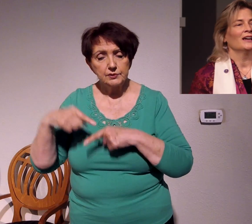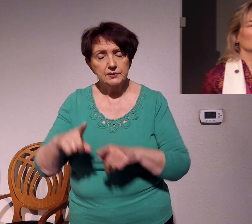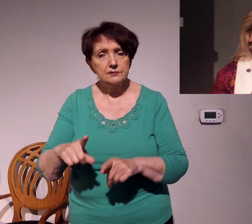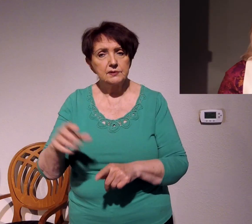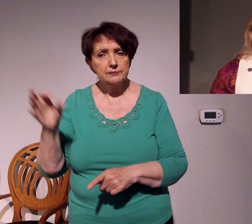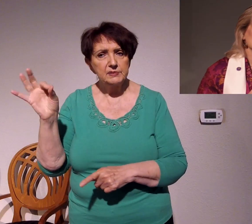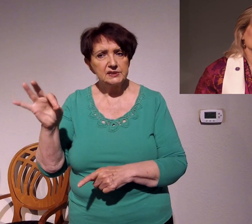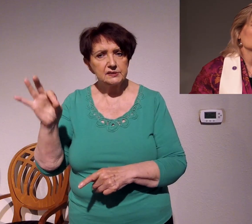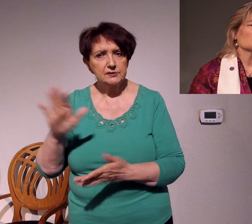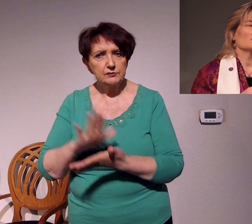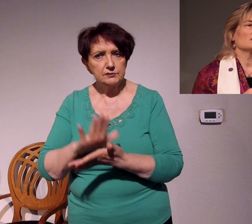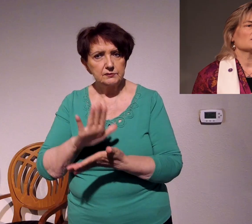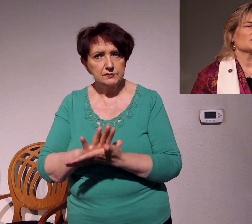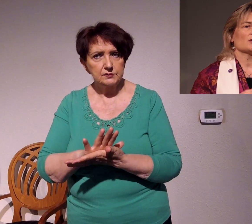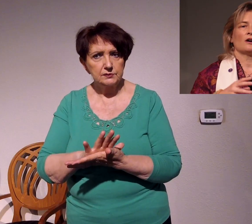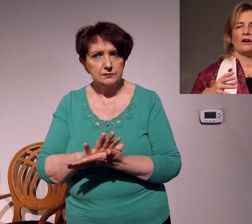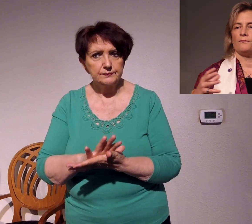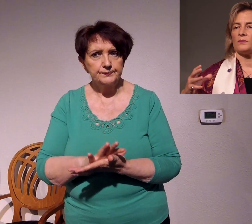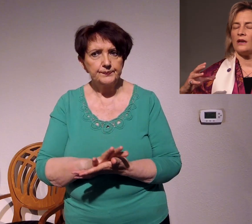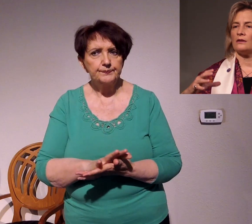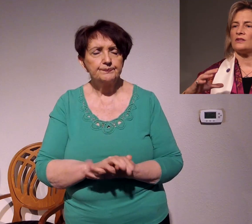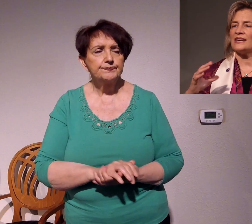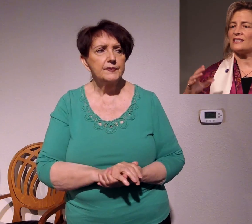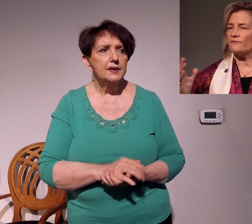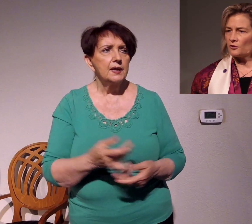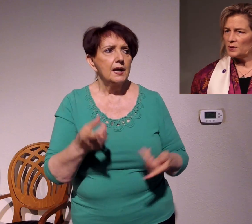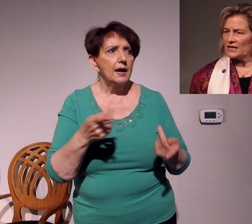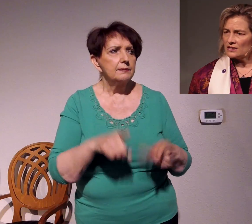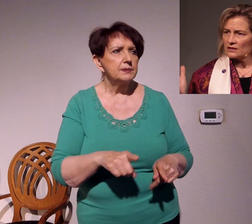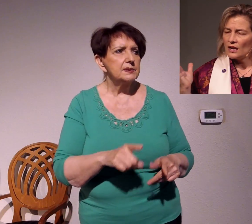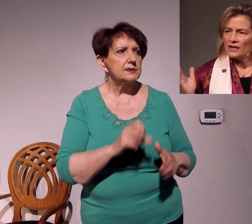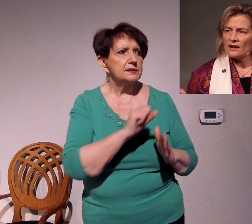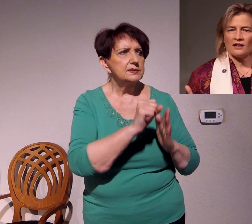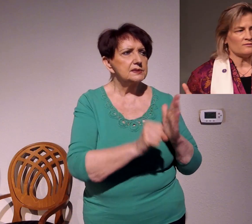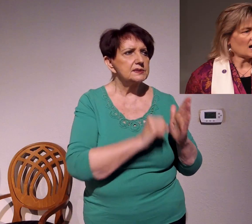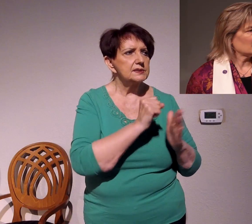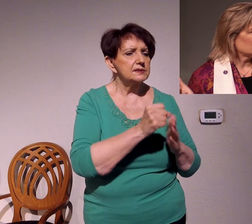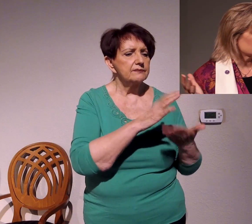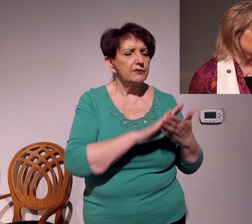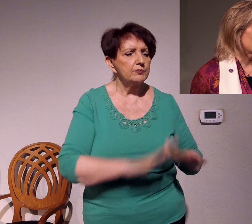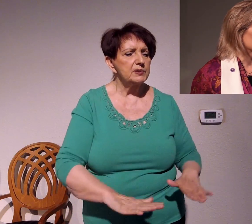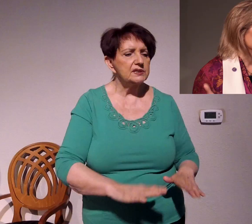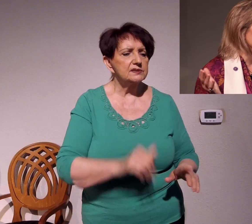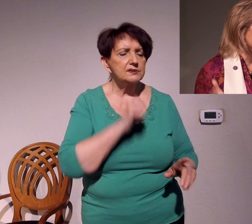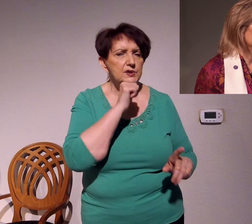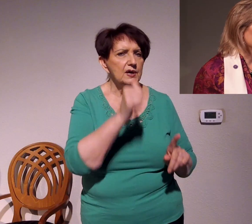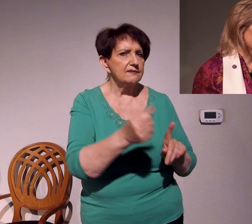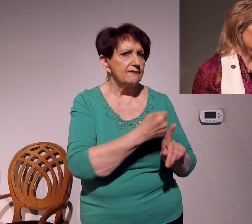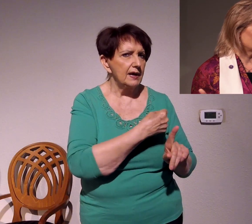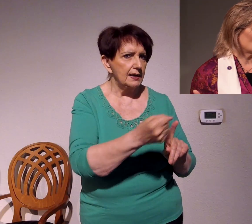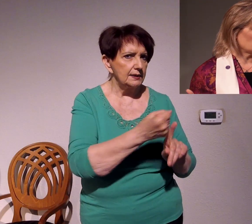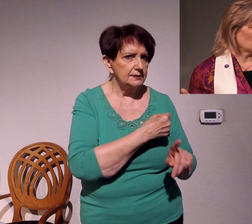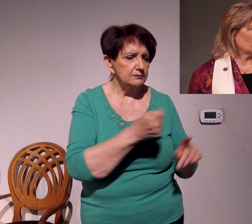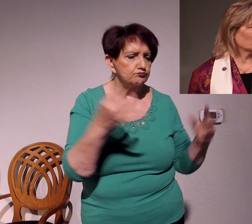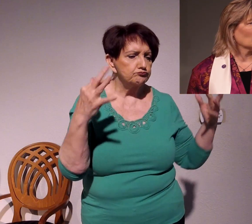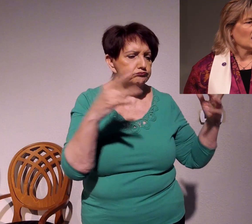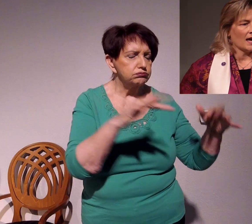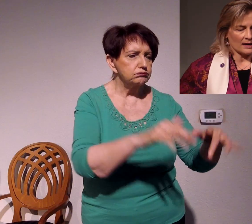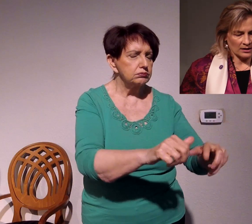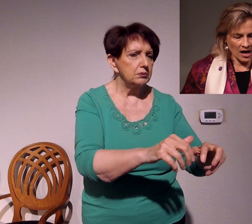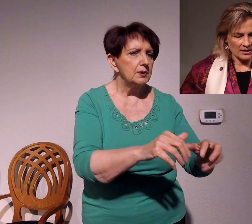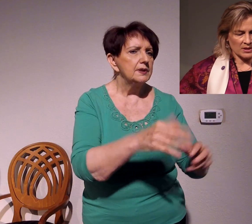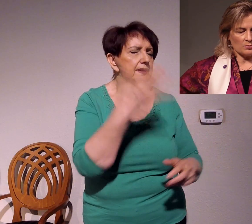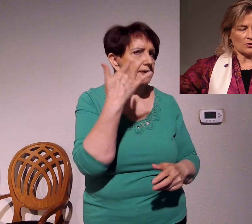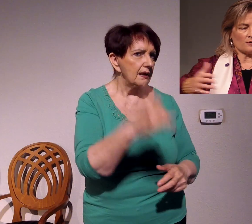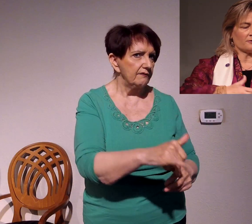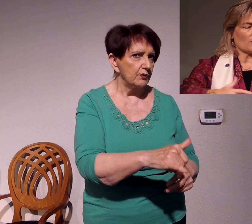boot, there was this Season for Peace and Nonviolence gathering in Oakland, California.